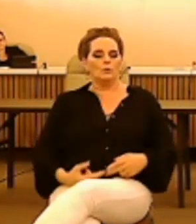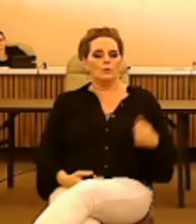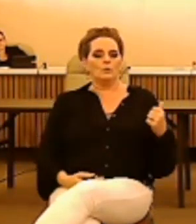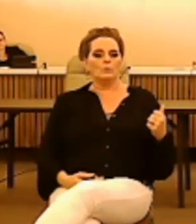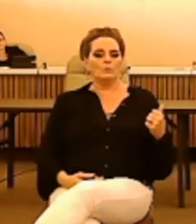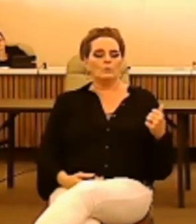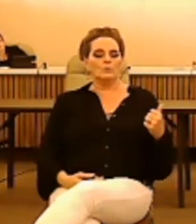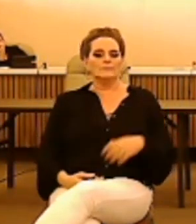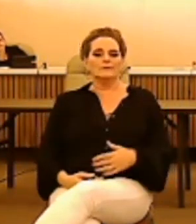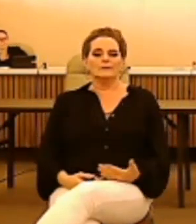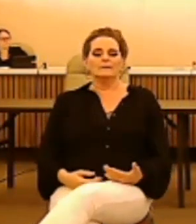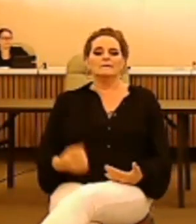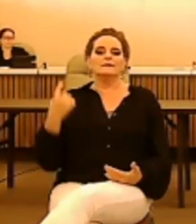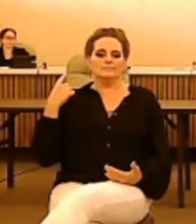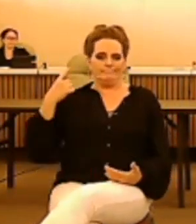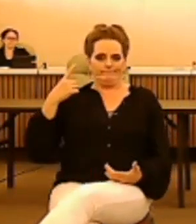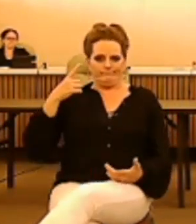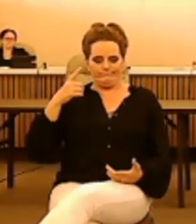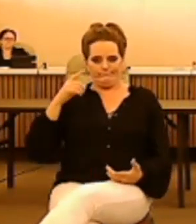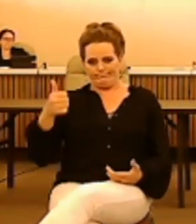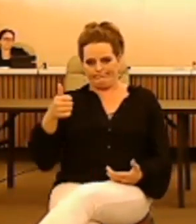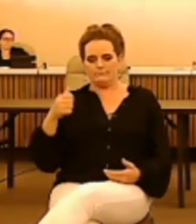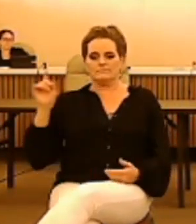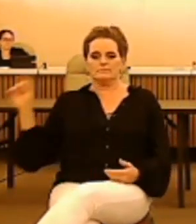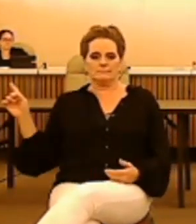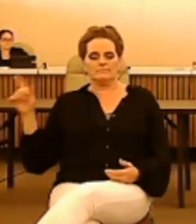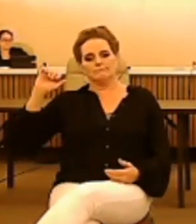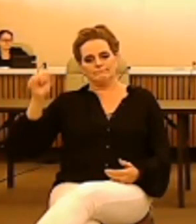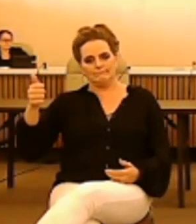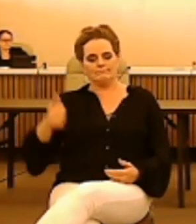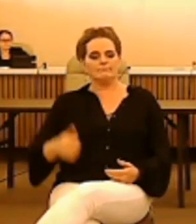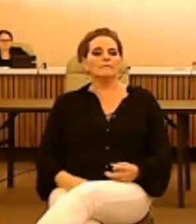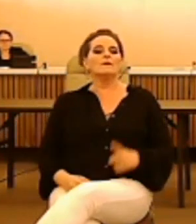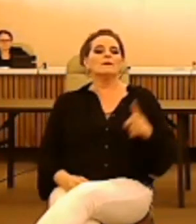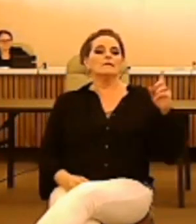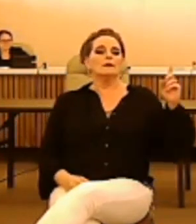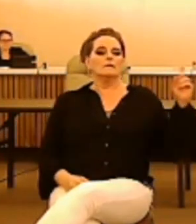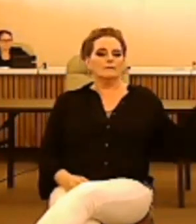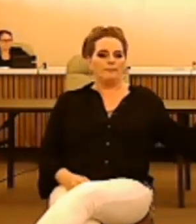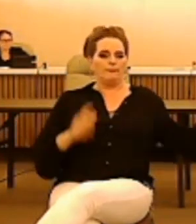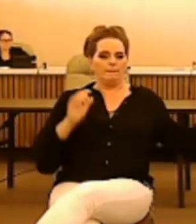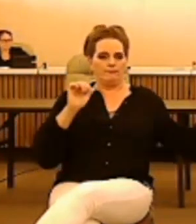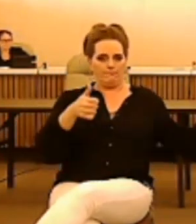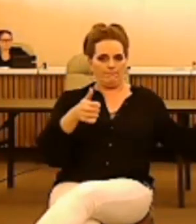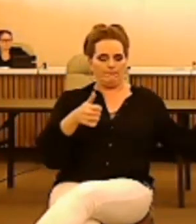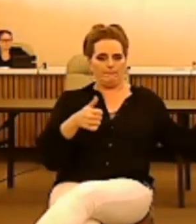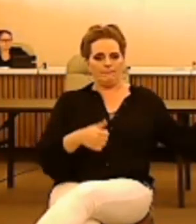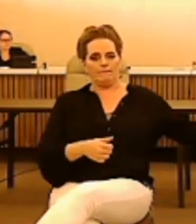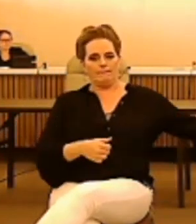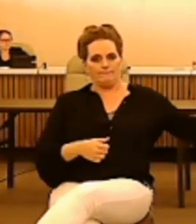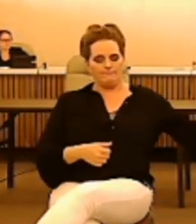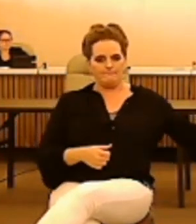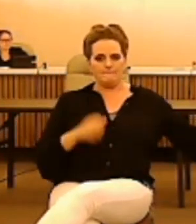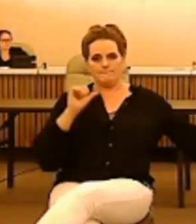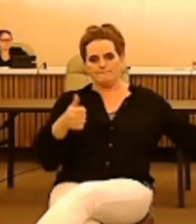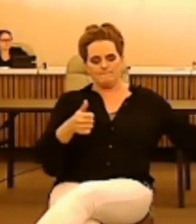Councilmember Safranek, Aye. Councilmember Bolsner, Aye. Councilmember Page, Aye. Councilmember Belanca,